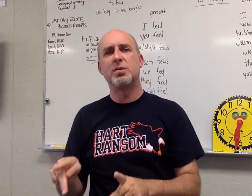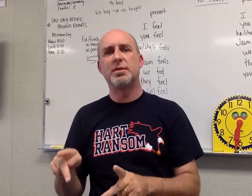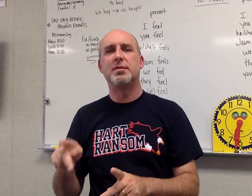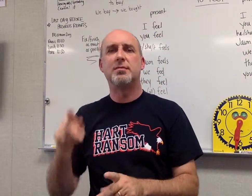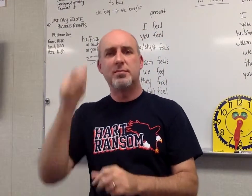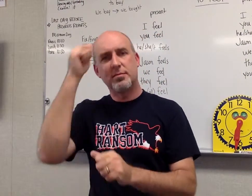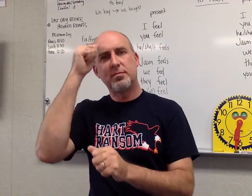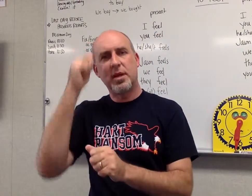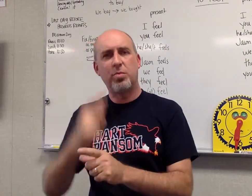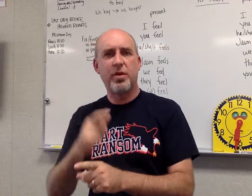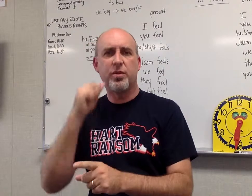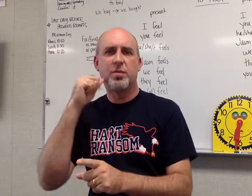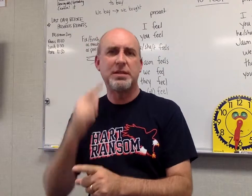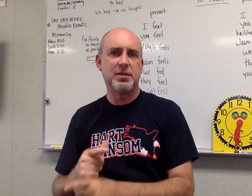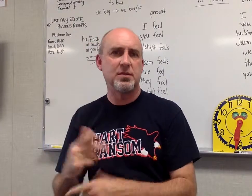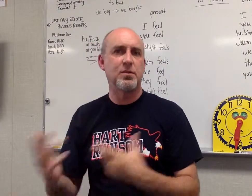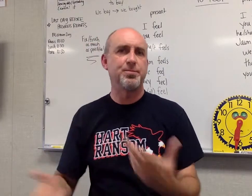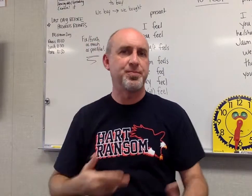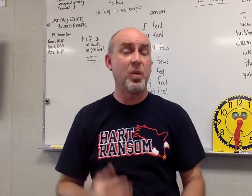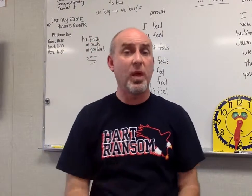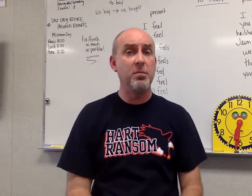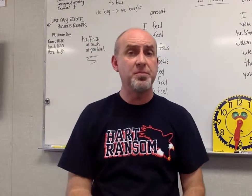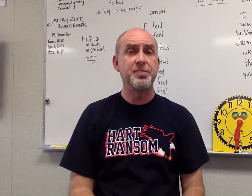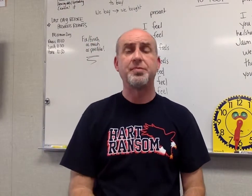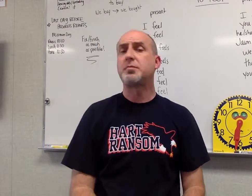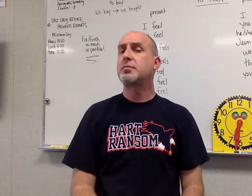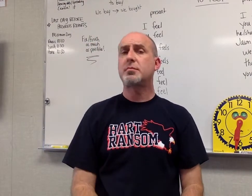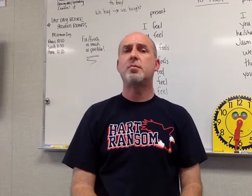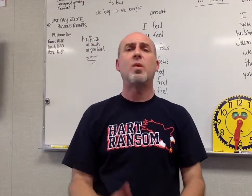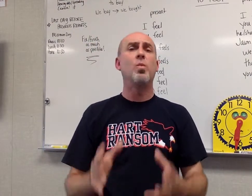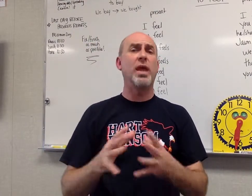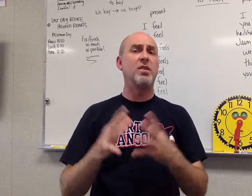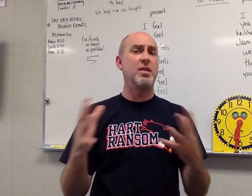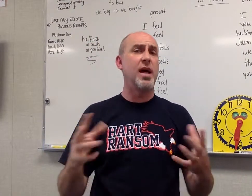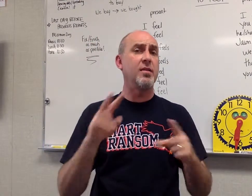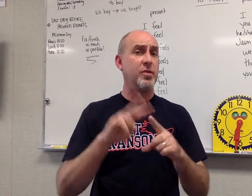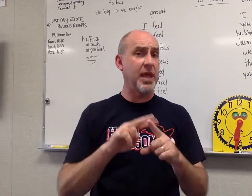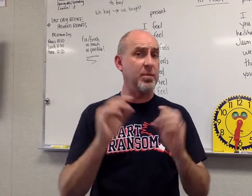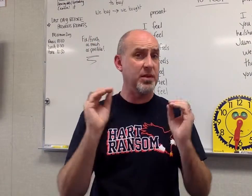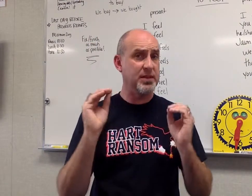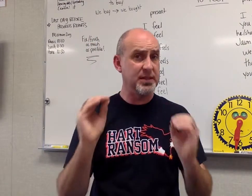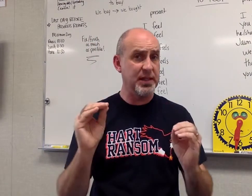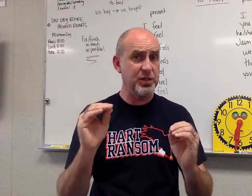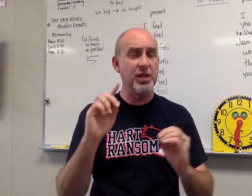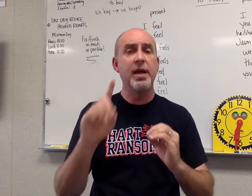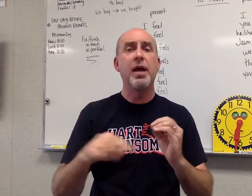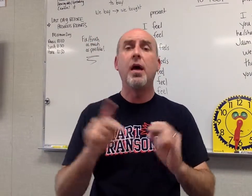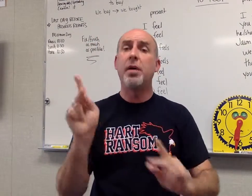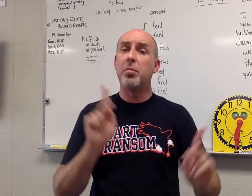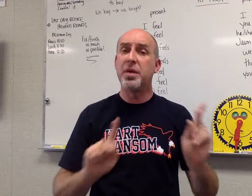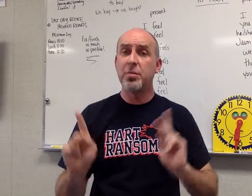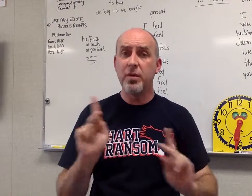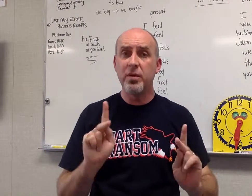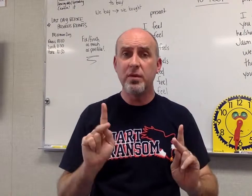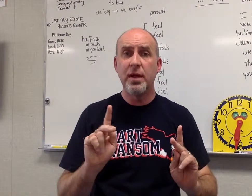person, my brother, my sister. Okay? We have a lot of vocabulary to teach about people,